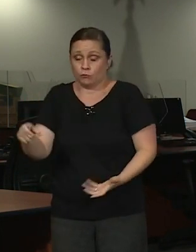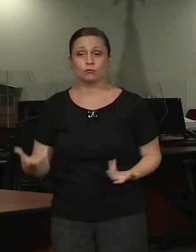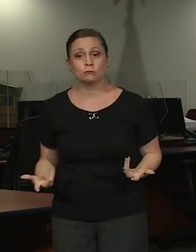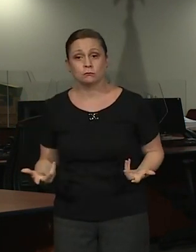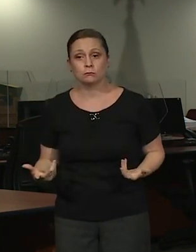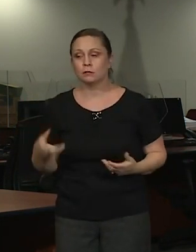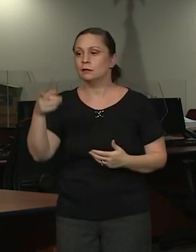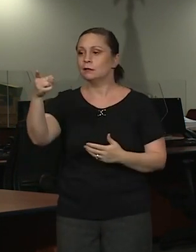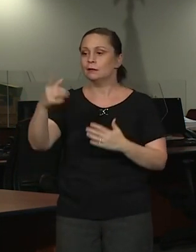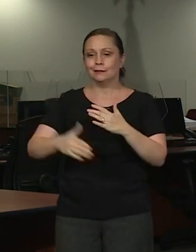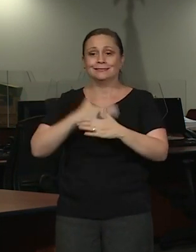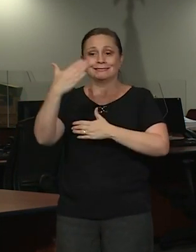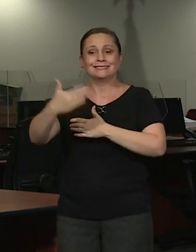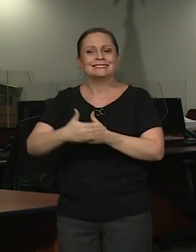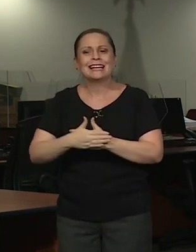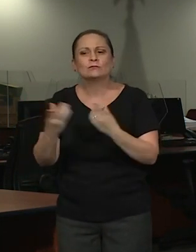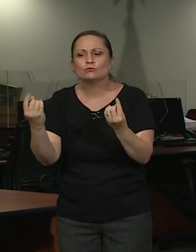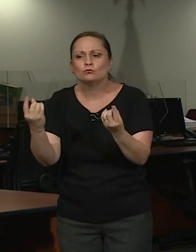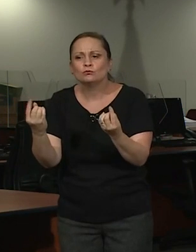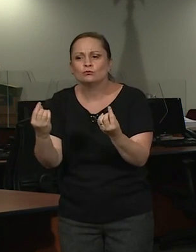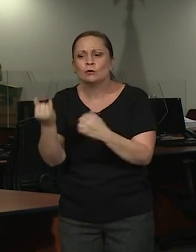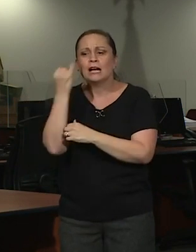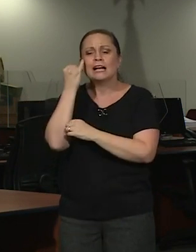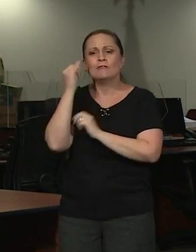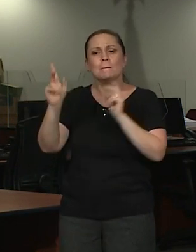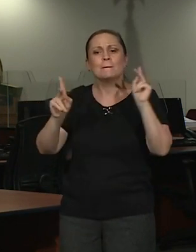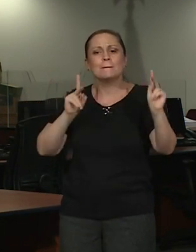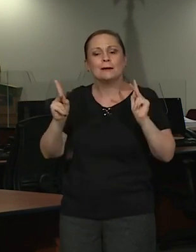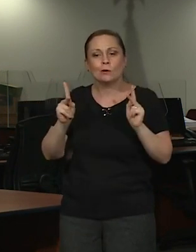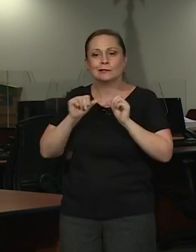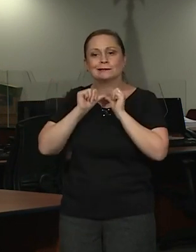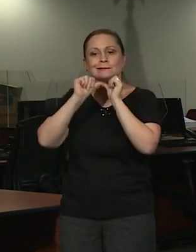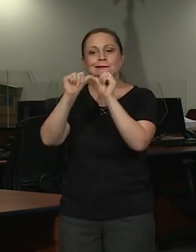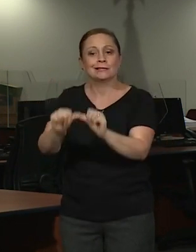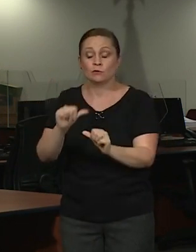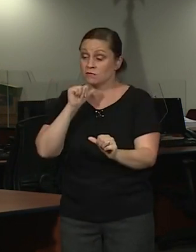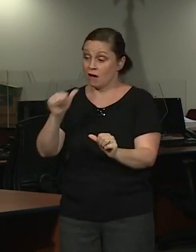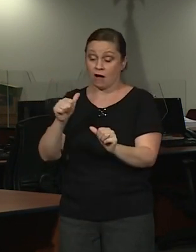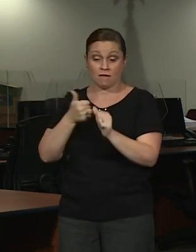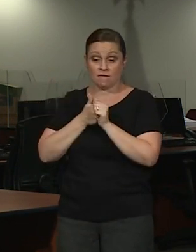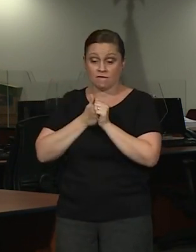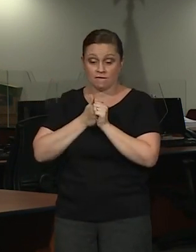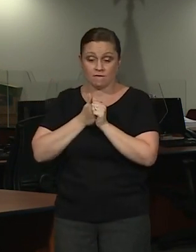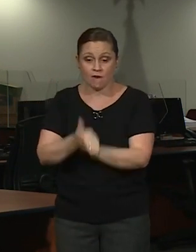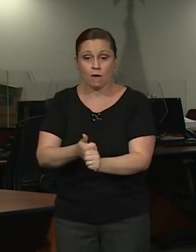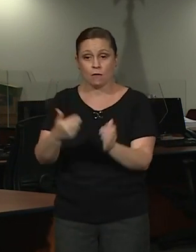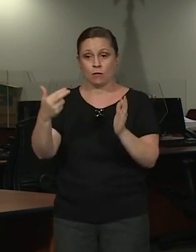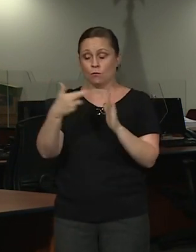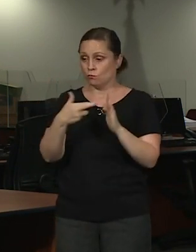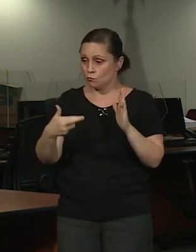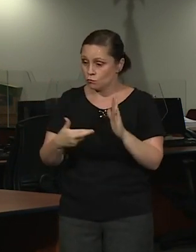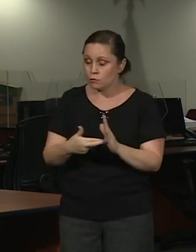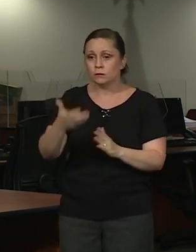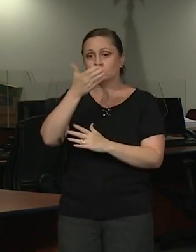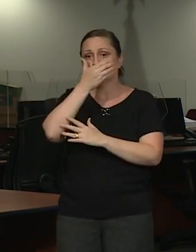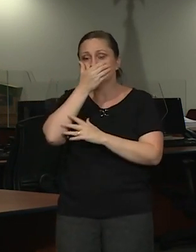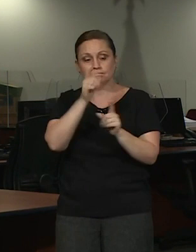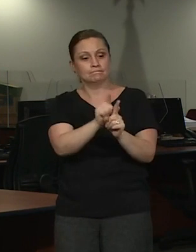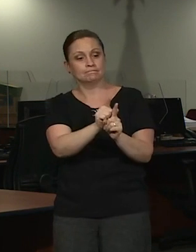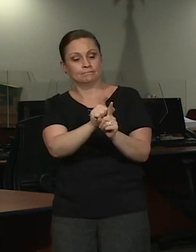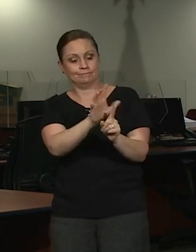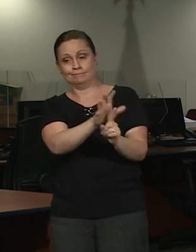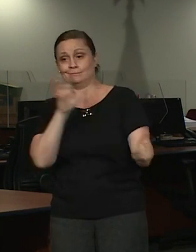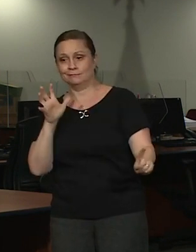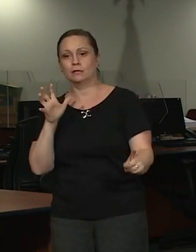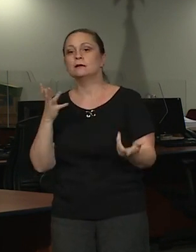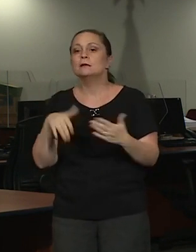if people continue not to comply with your recommendations that they wear masks and social distance? What's the next step? What's